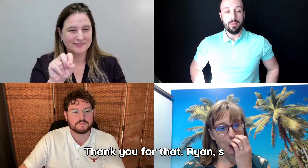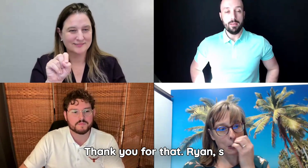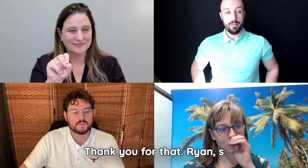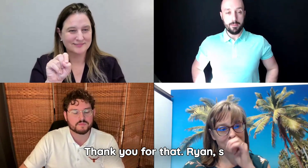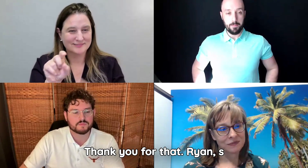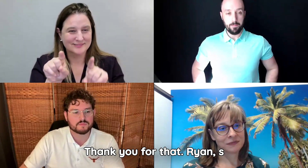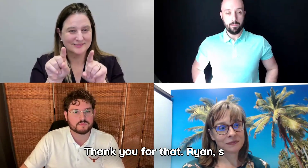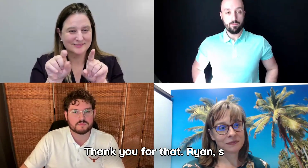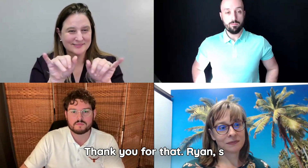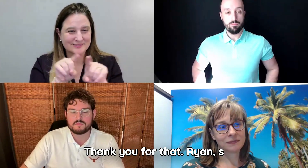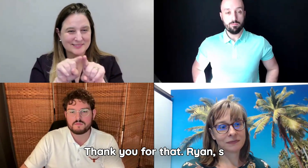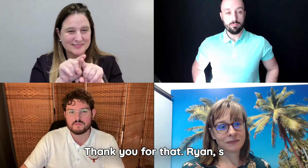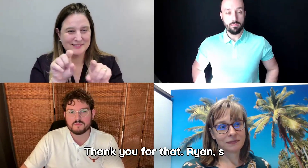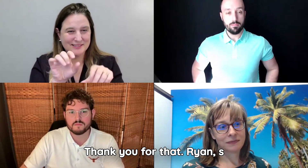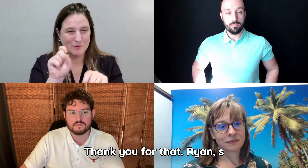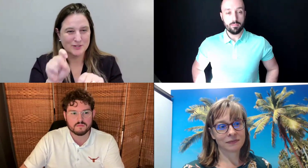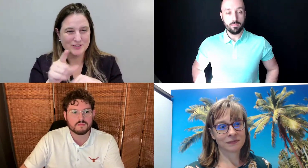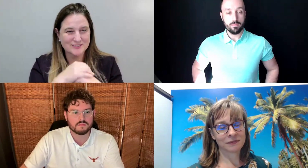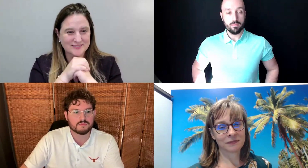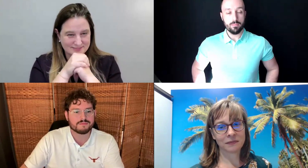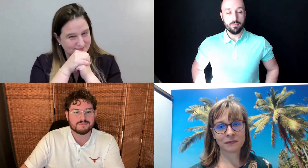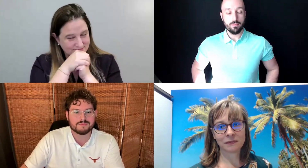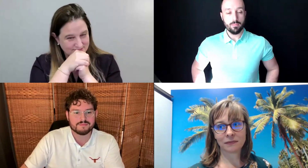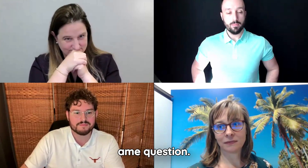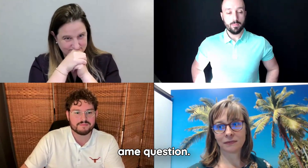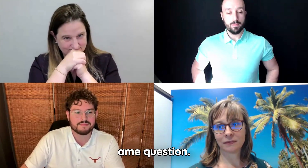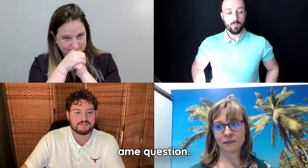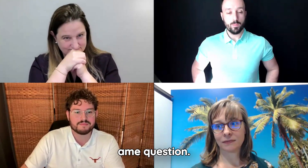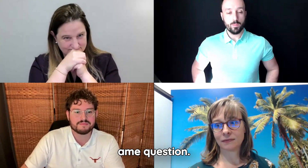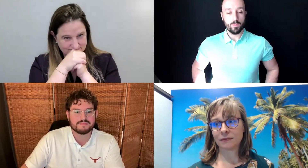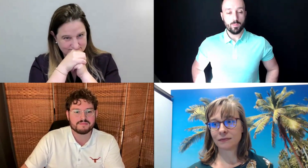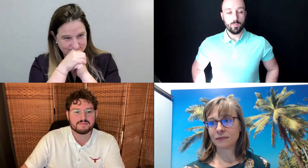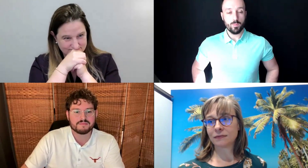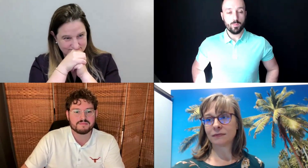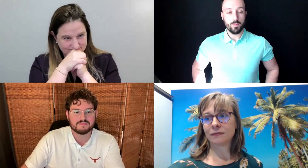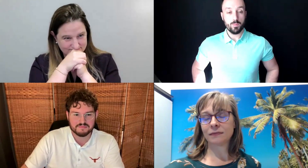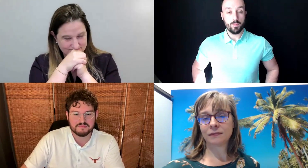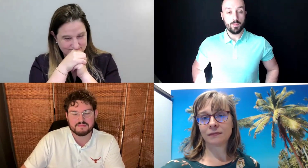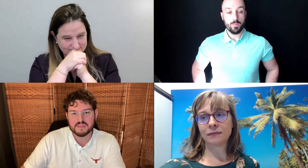Thank you for that. Ryan, same question.